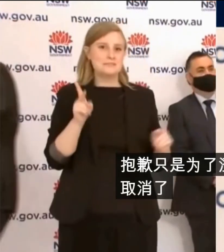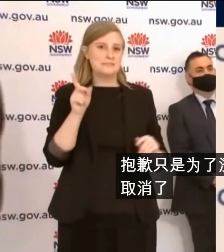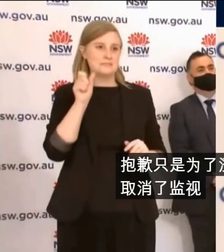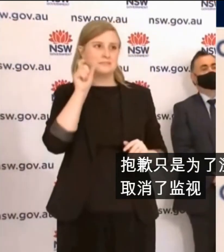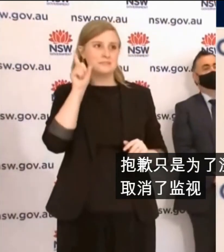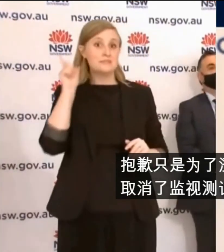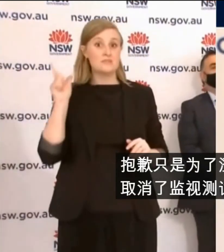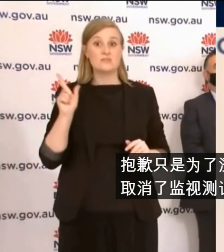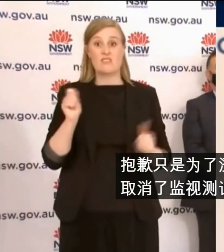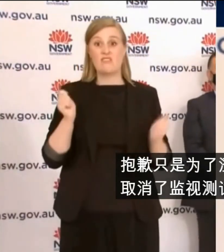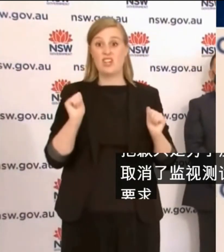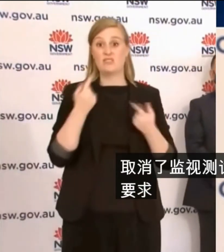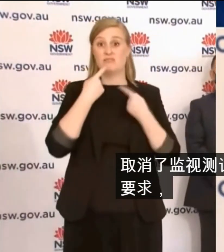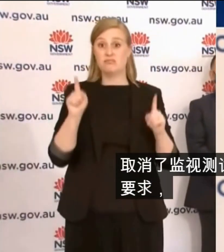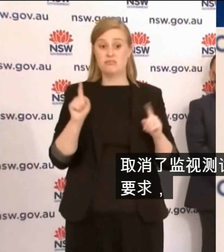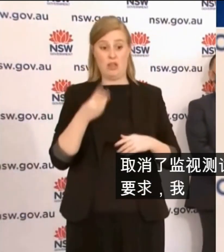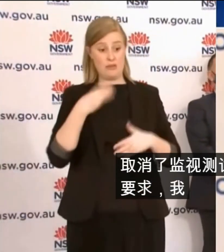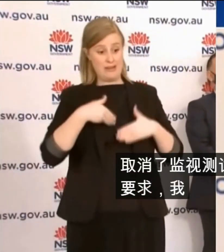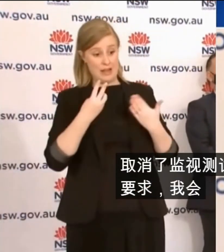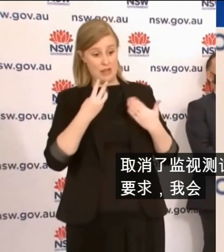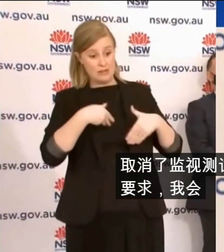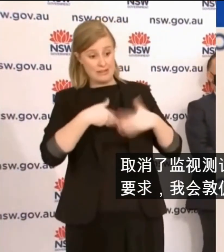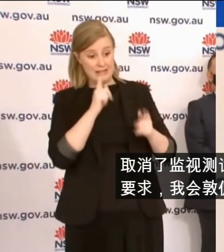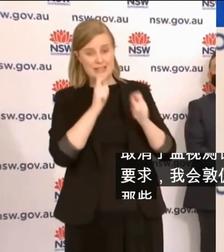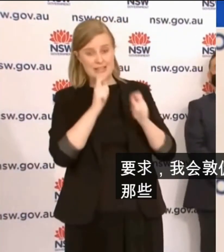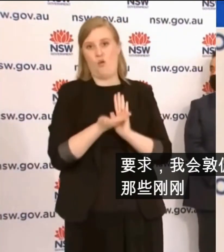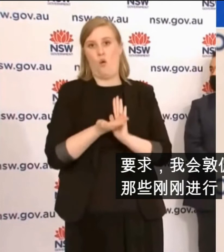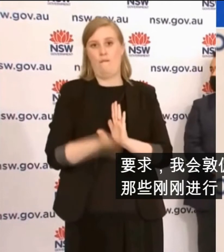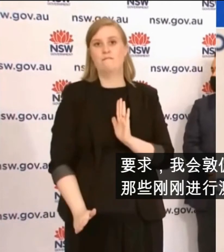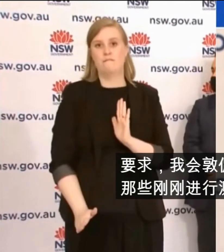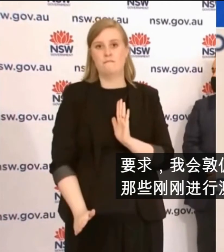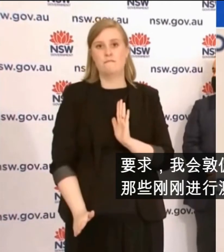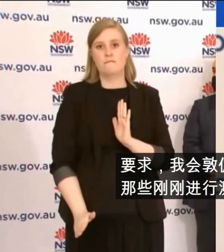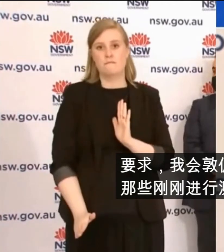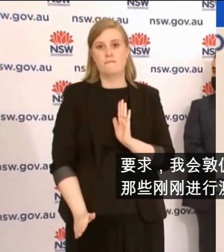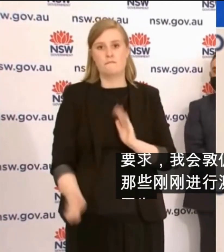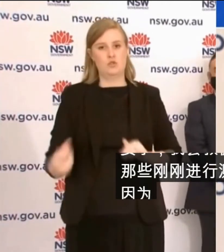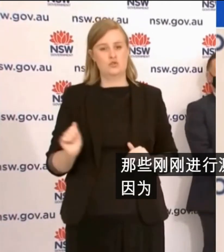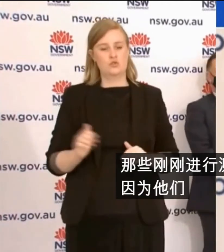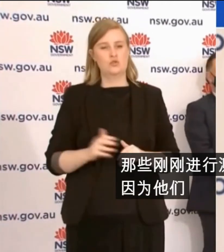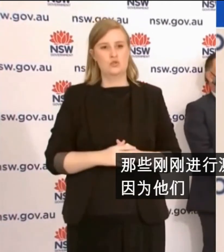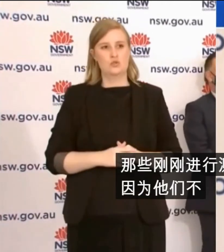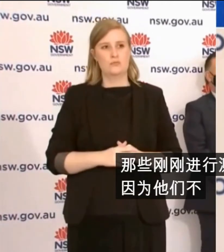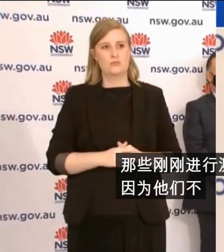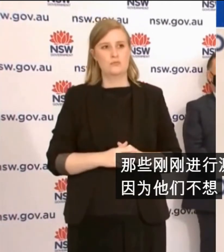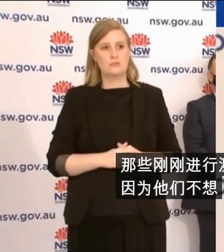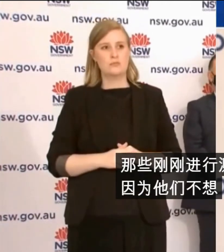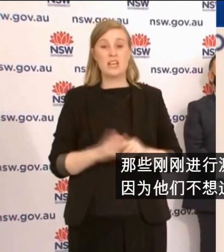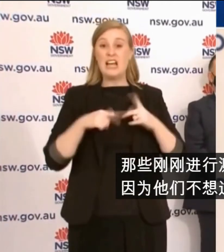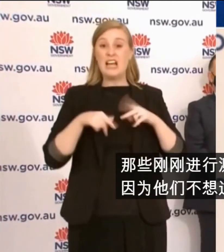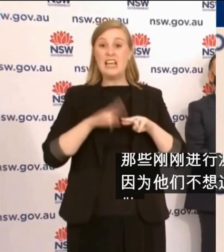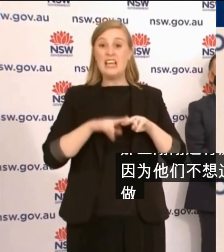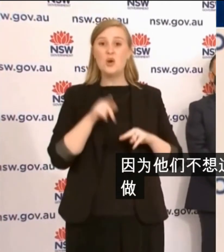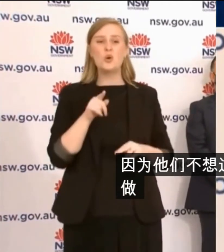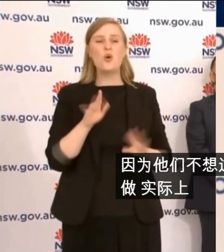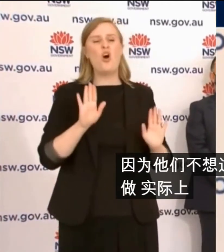removed the surveillance testing requirements. And I would urge people that are just getting testing because they want to not do